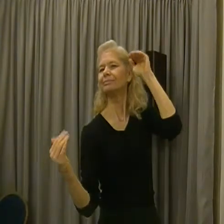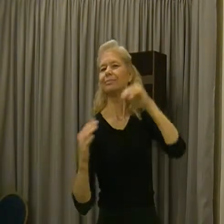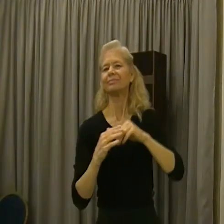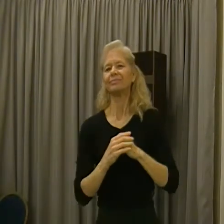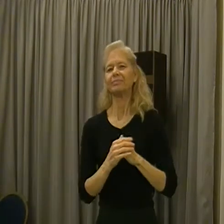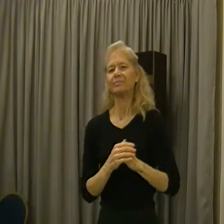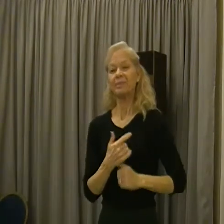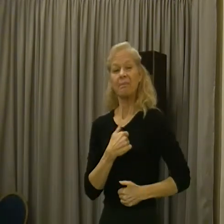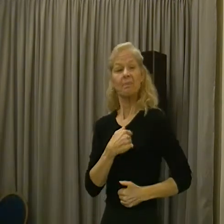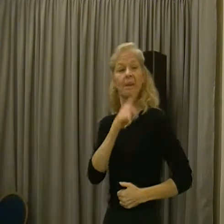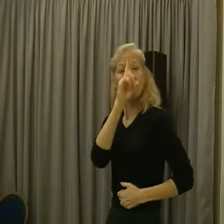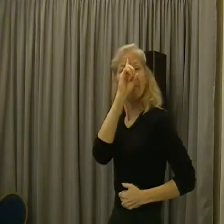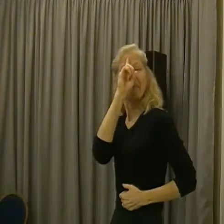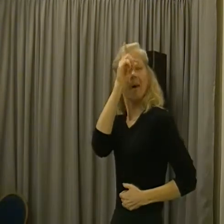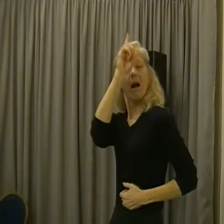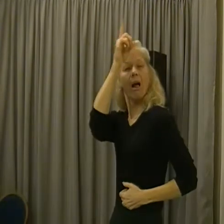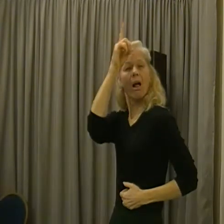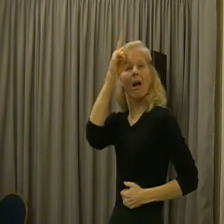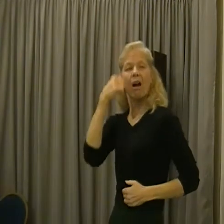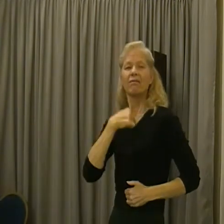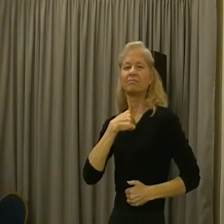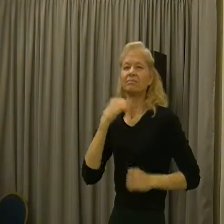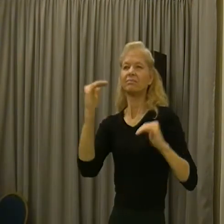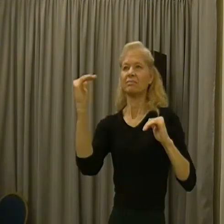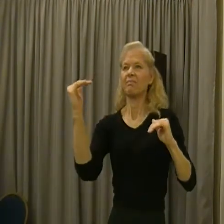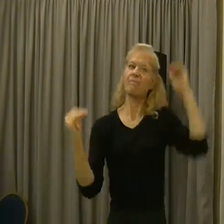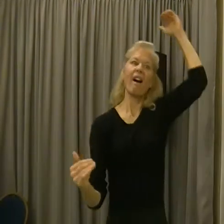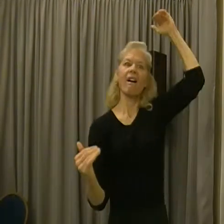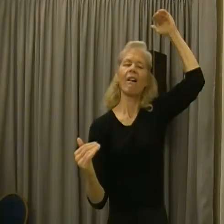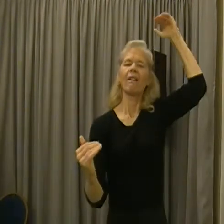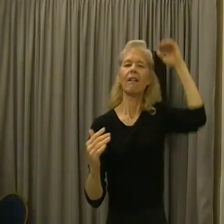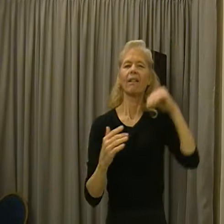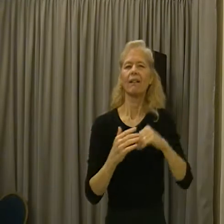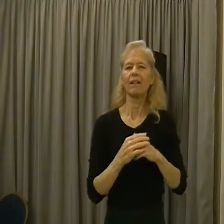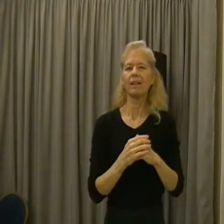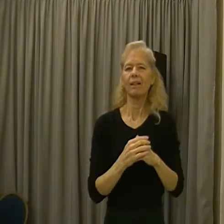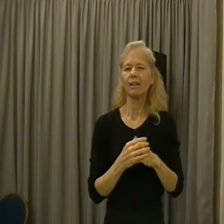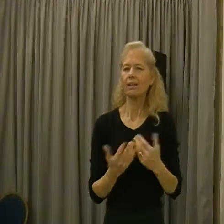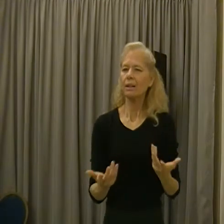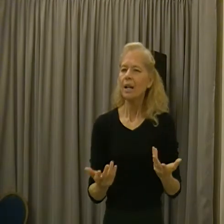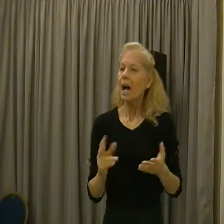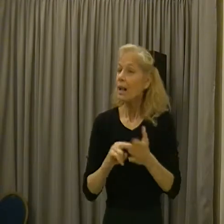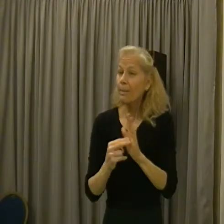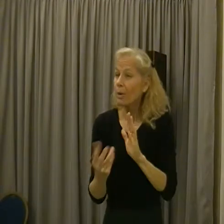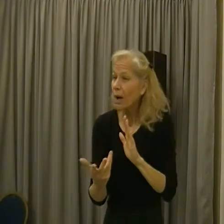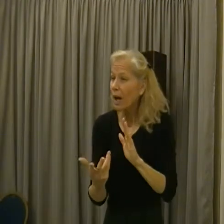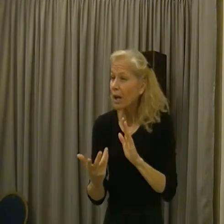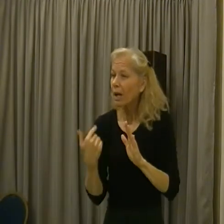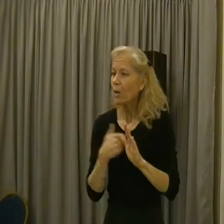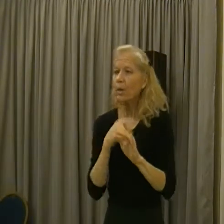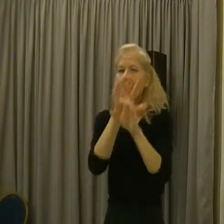becoming, is it? Matter of fact, if that becomes the focus of our life, that's rather what? That's